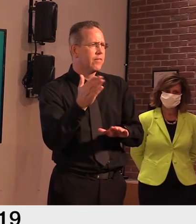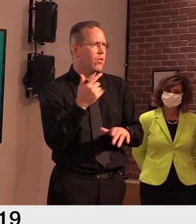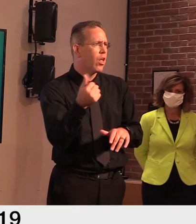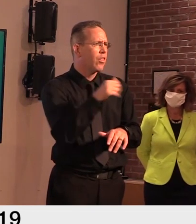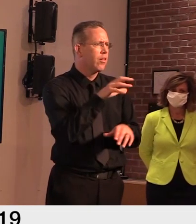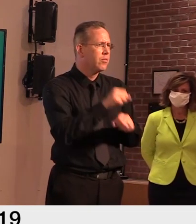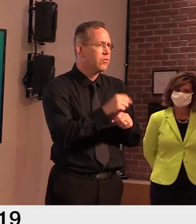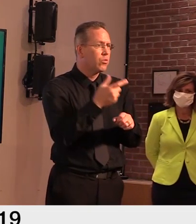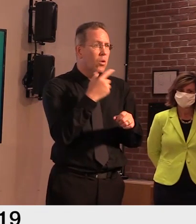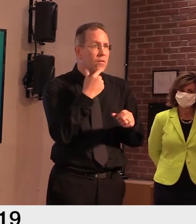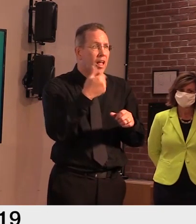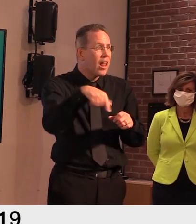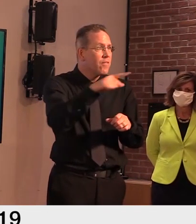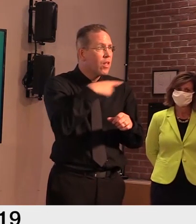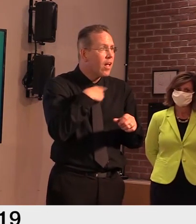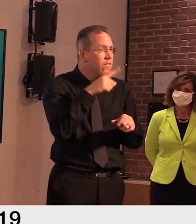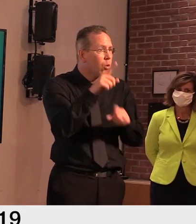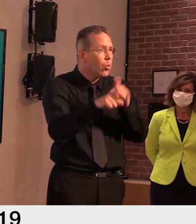Okay, thank you.